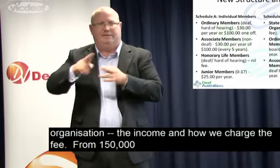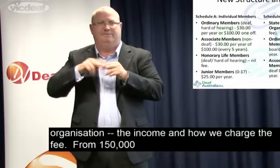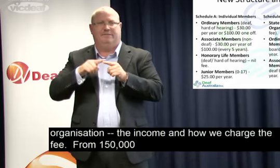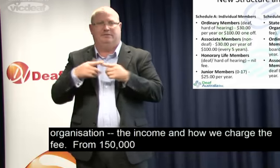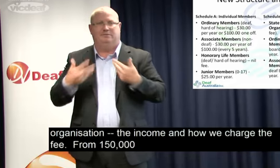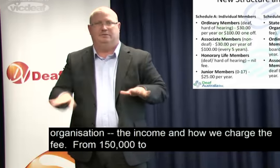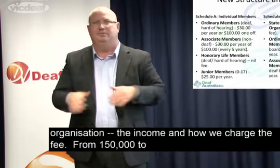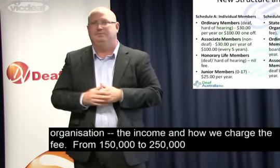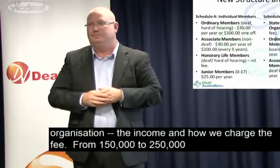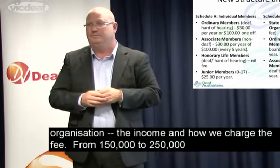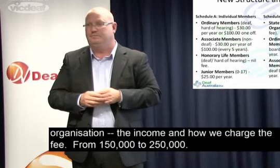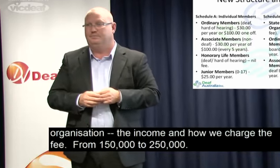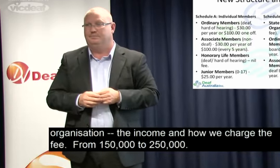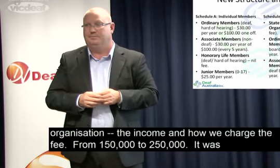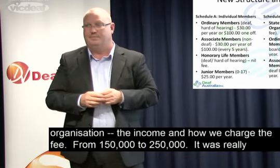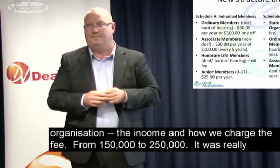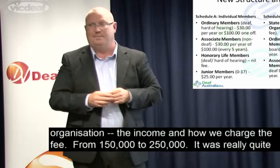we're just looking at a one-off flat fee.